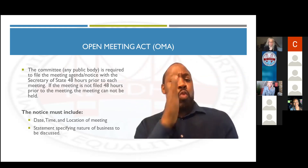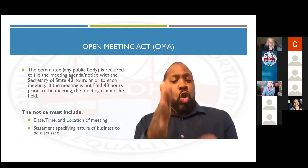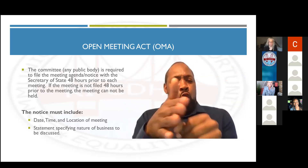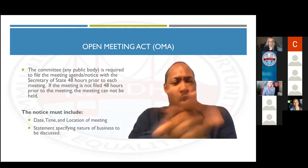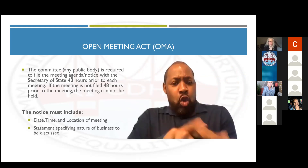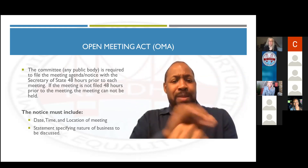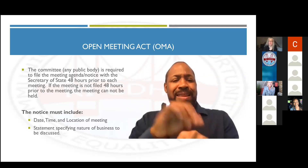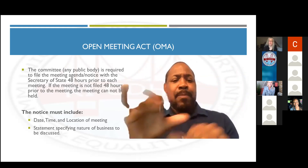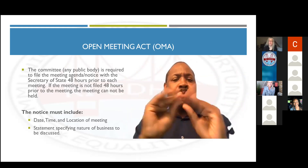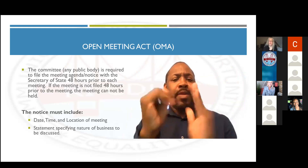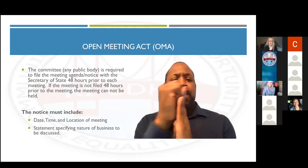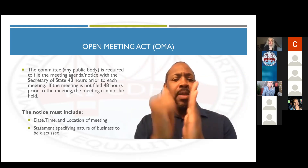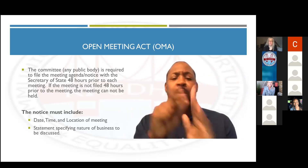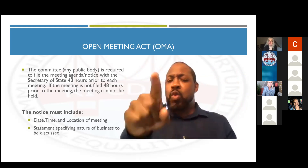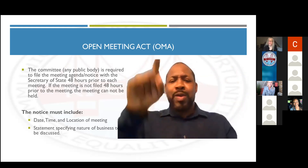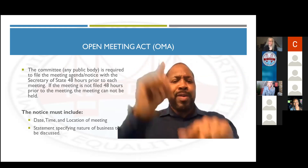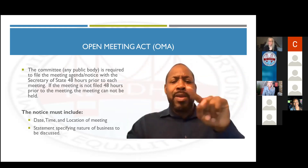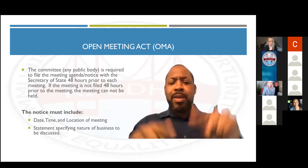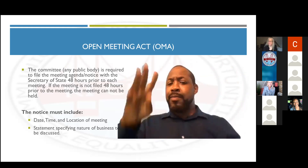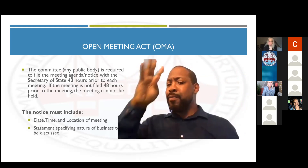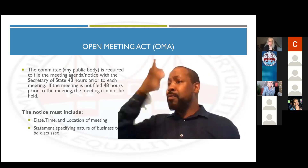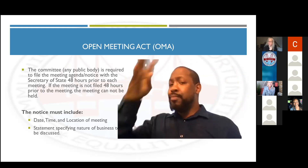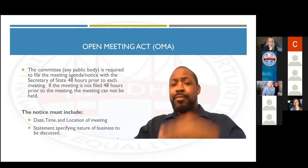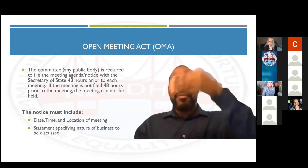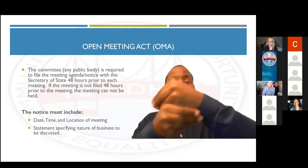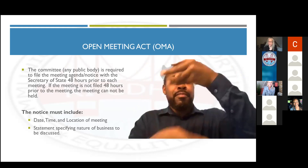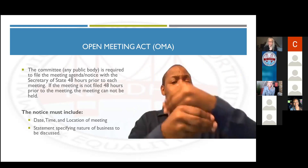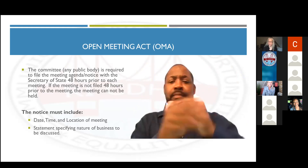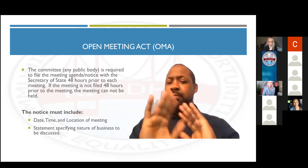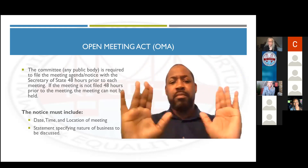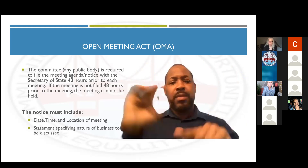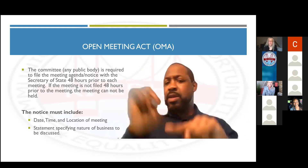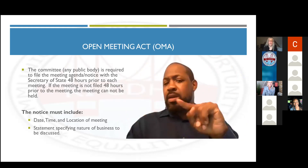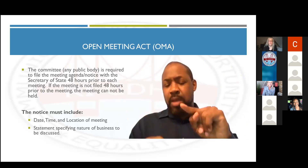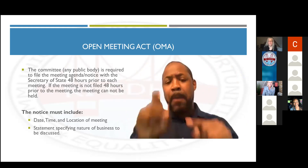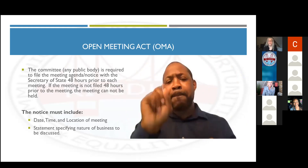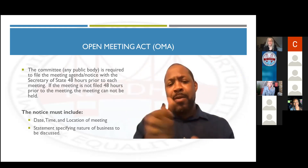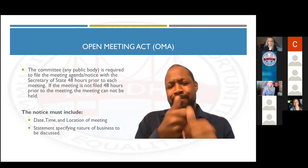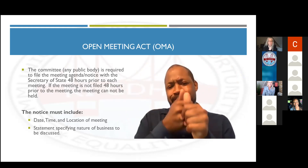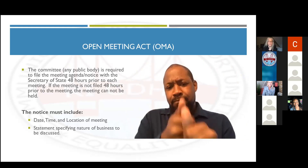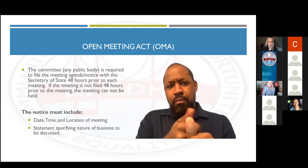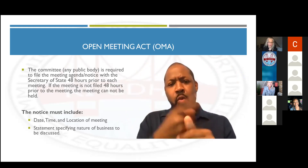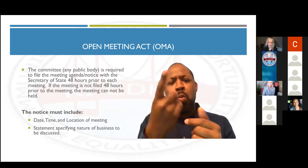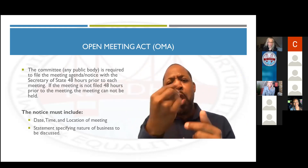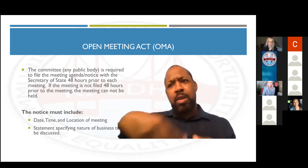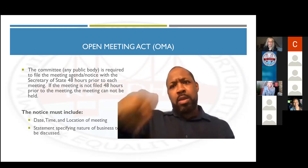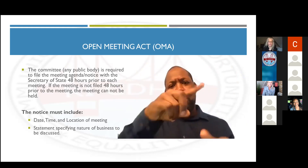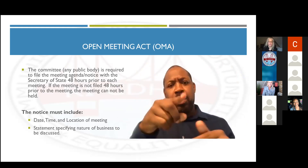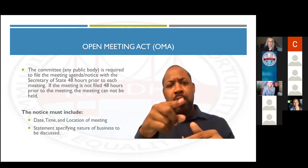to make sure that it's covered in the agenda. You can't be coming in on Wednesday night, let's say at the meeting, and